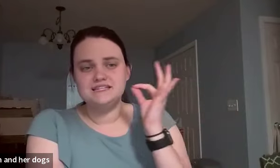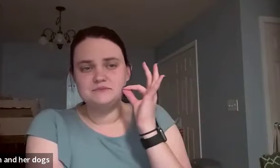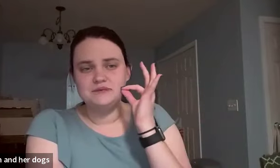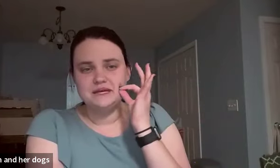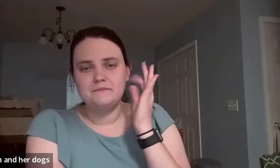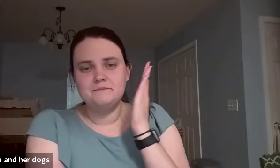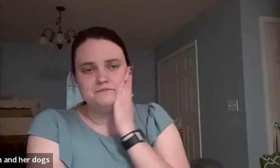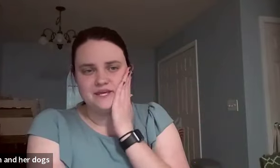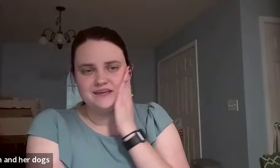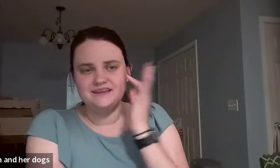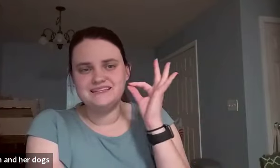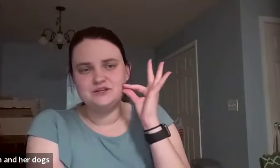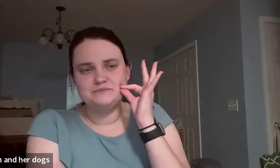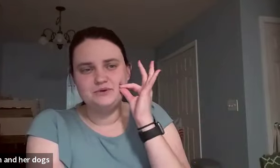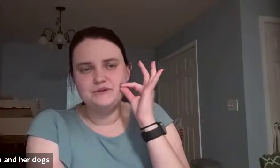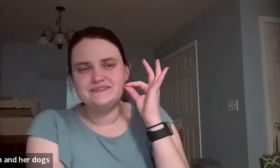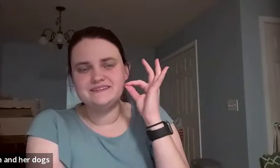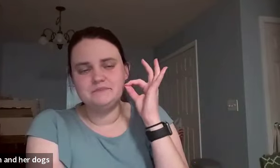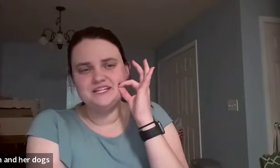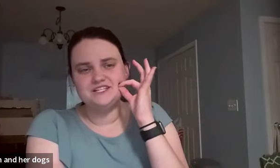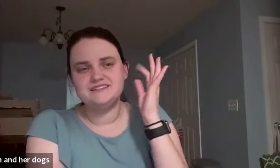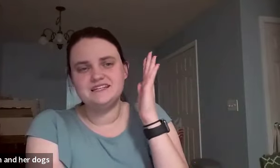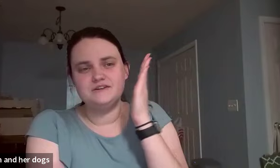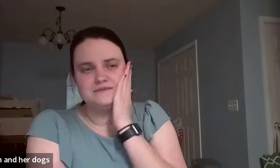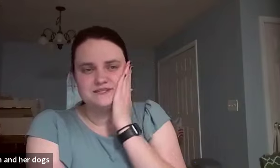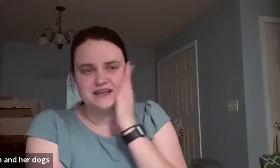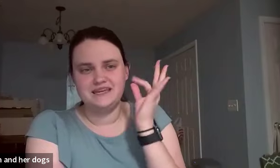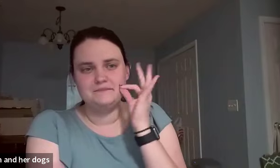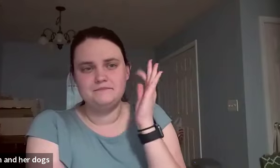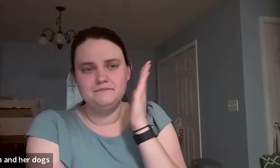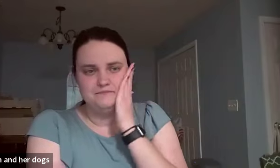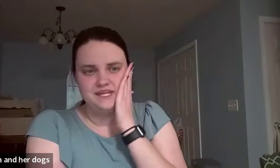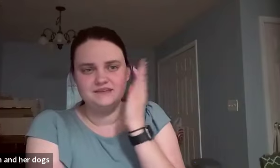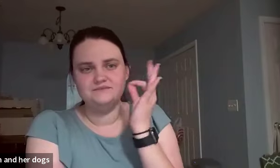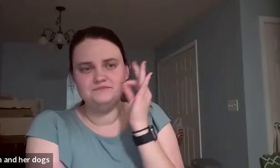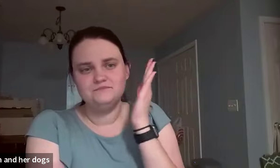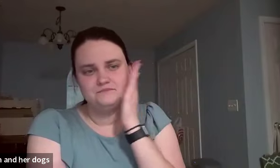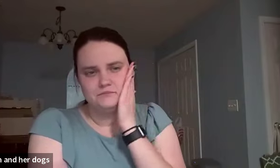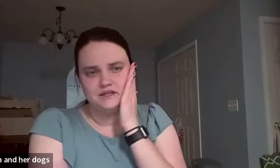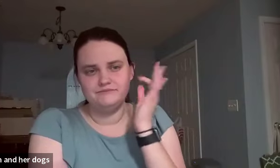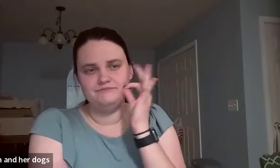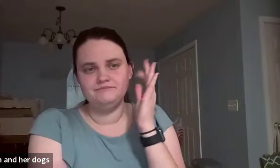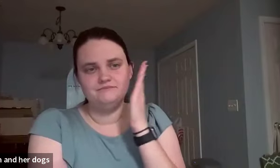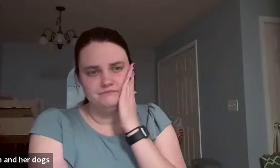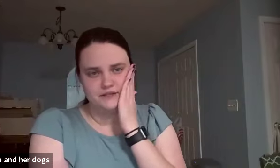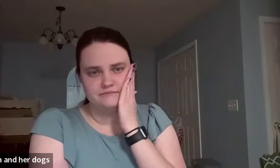It's going to be bee. It's like you're pulling this, like pinching this finger and then smacking it. Bee, bee, bee.